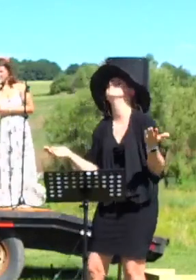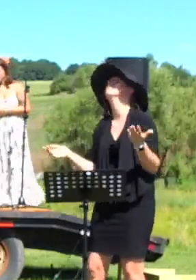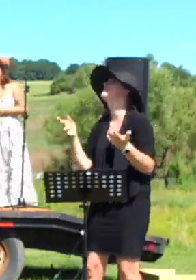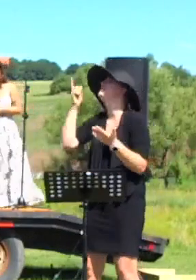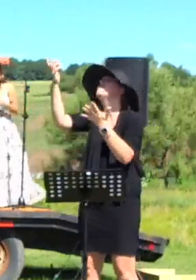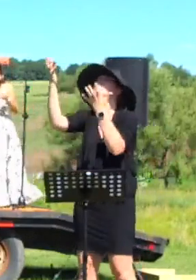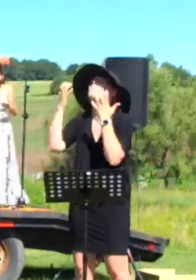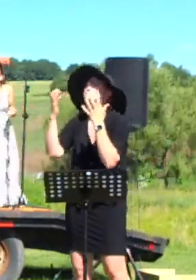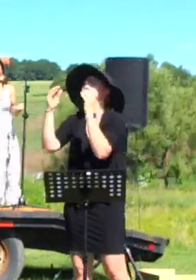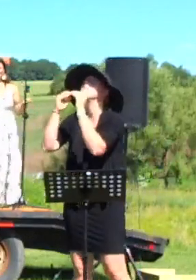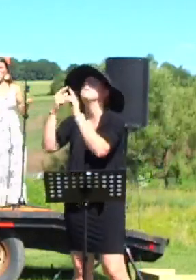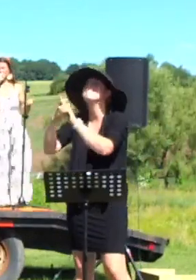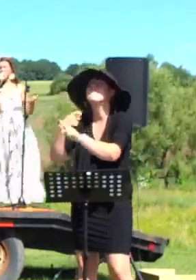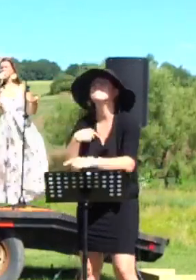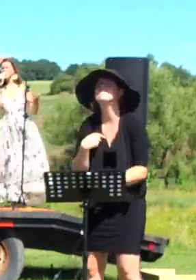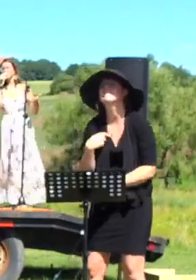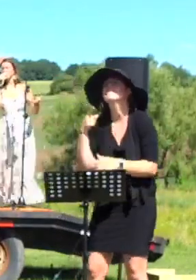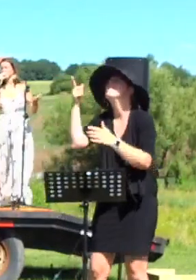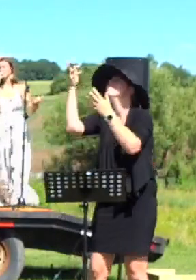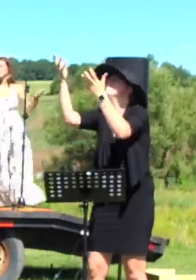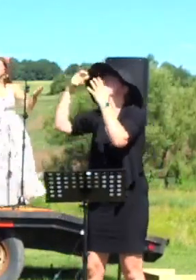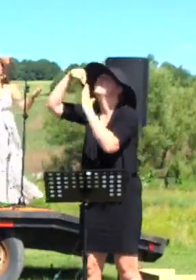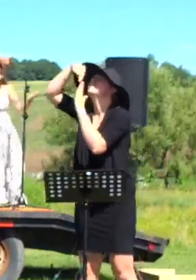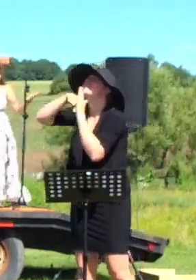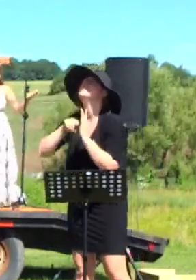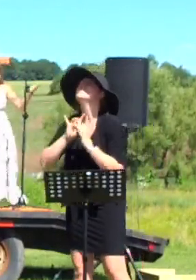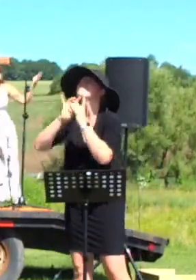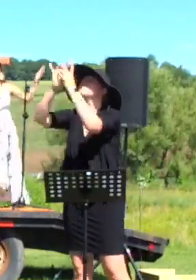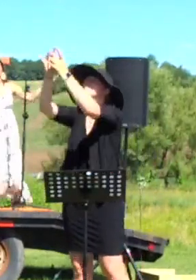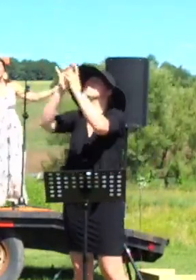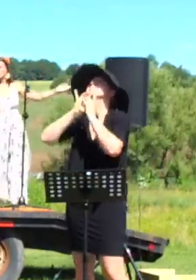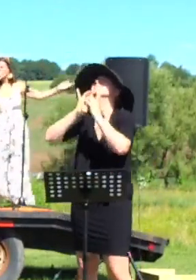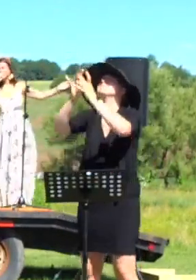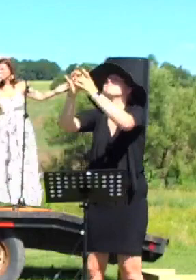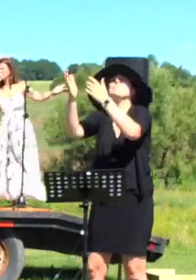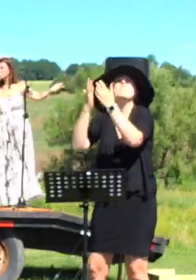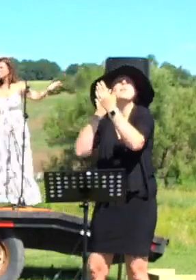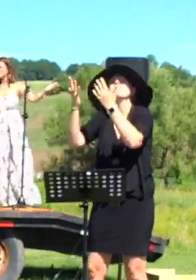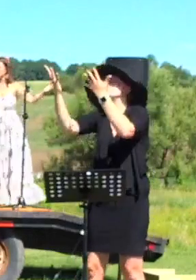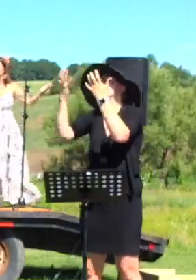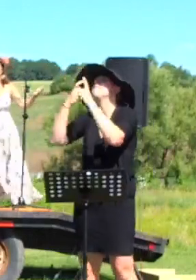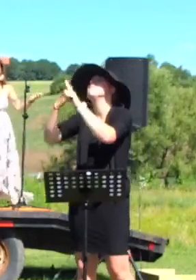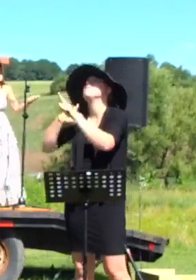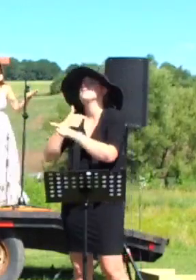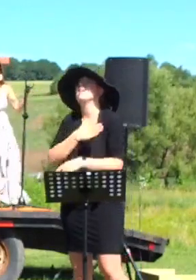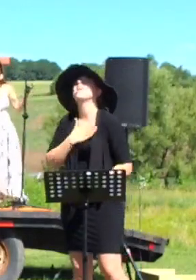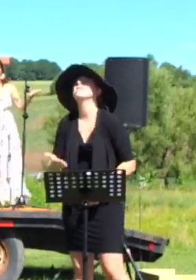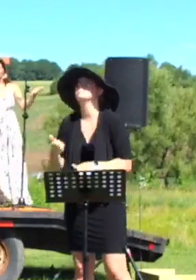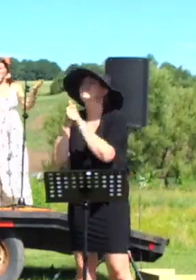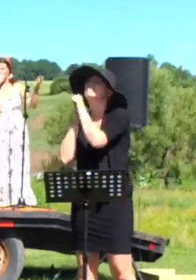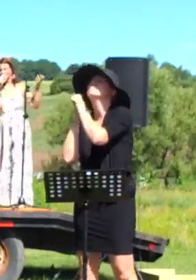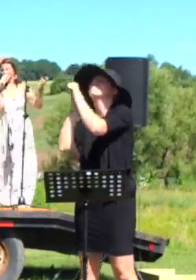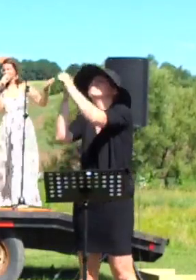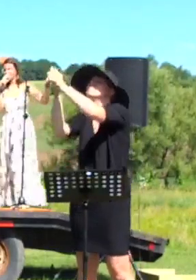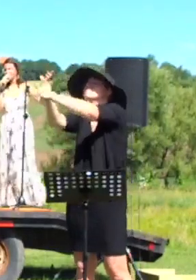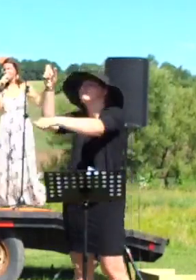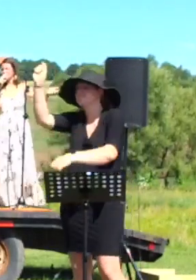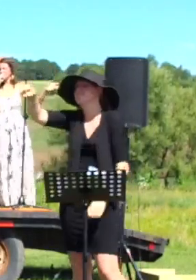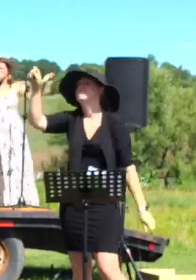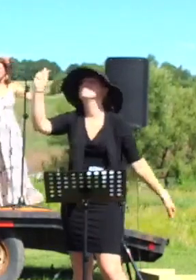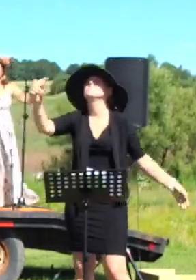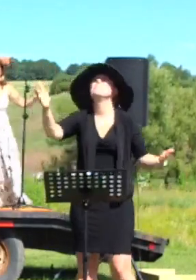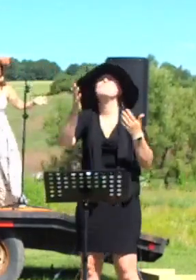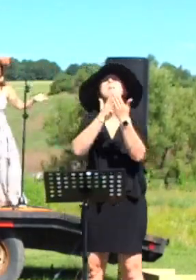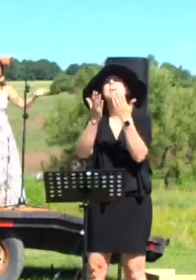Lord. 'Cause you have called me higher. You have called me deeper, and I'll go where